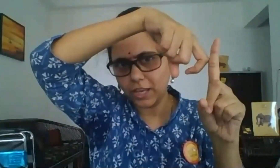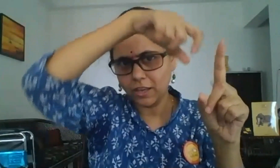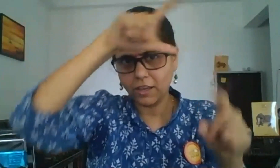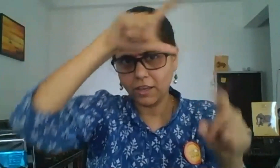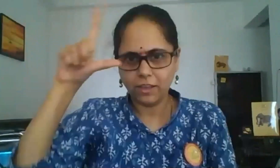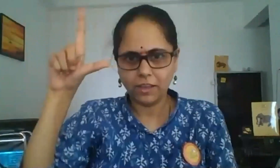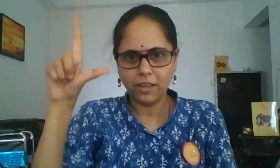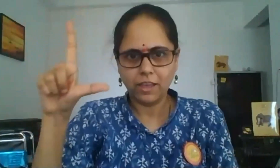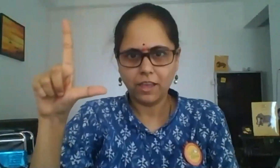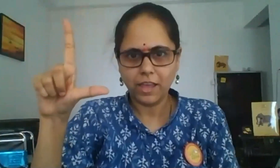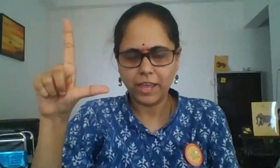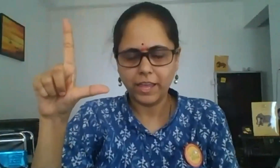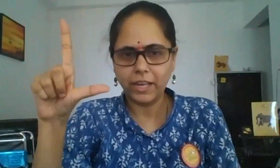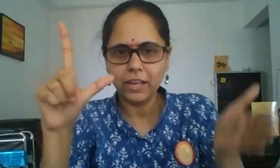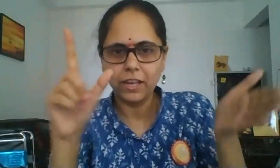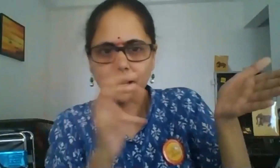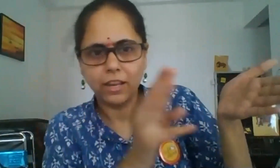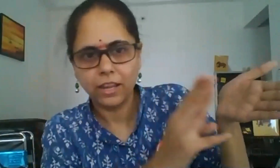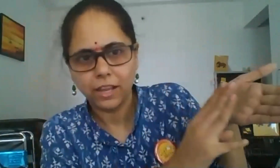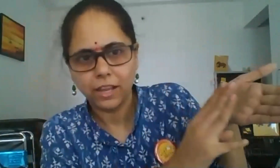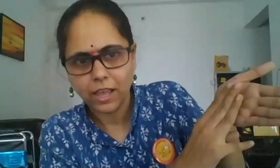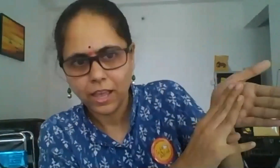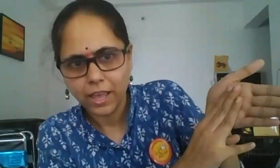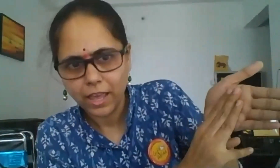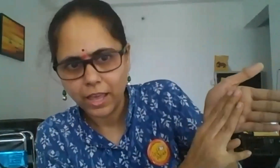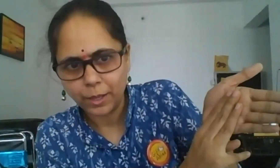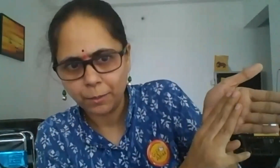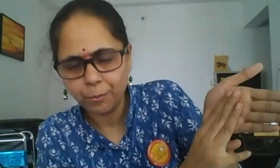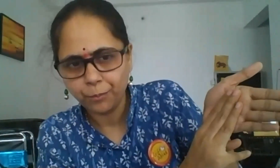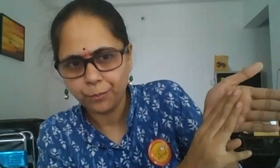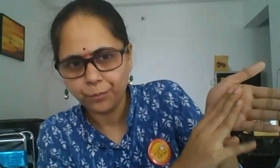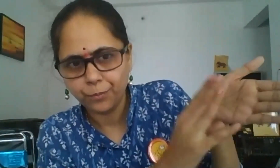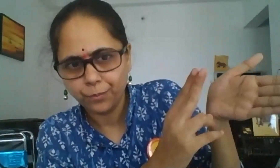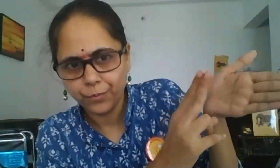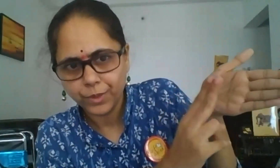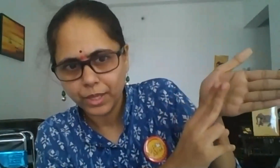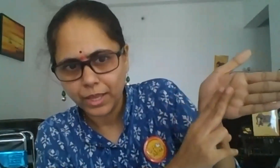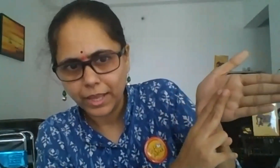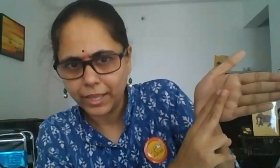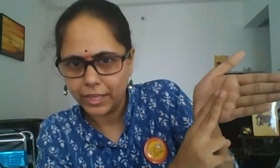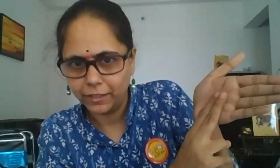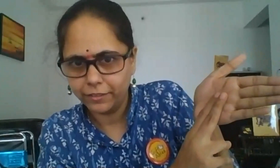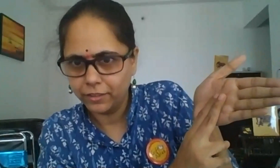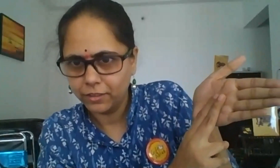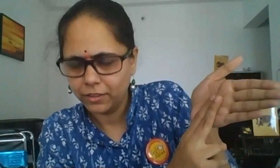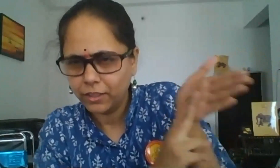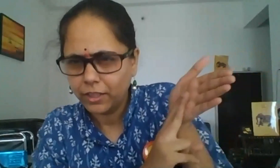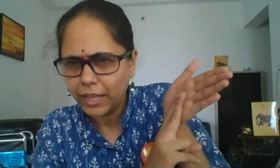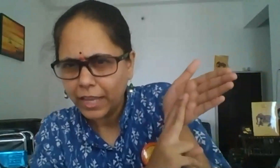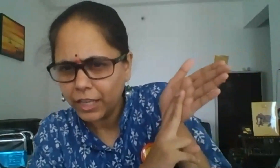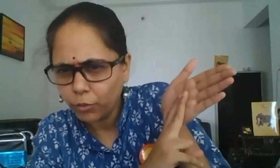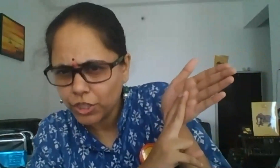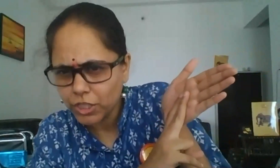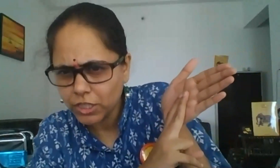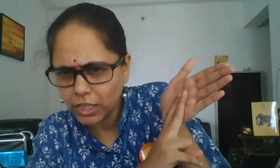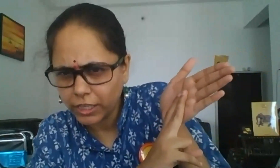K, L, M, N. Any questions still here?